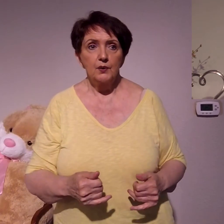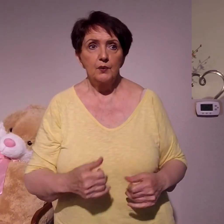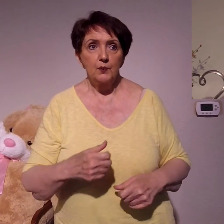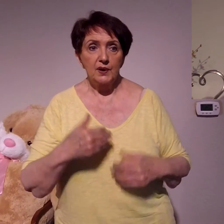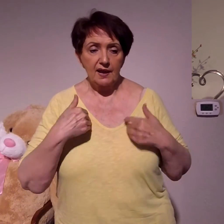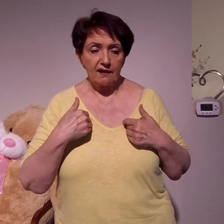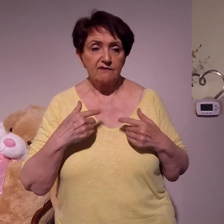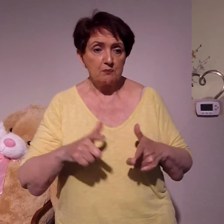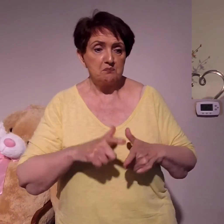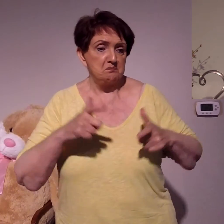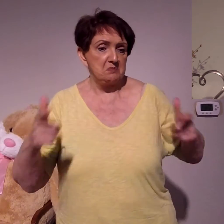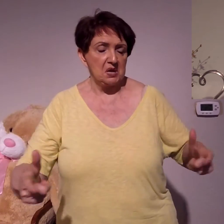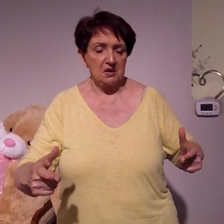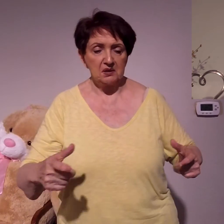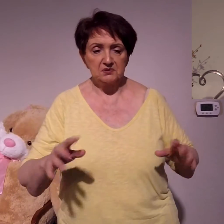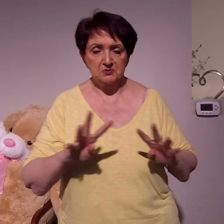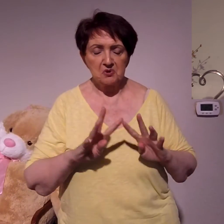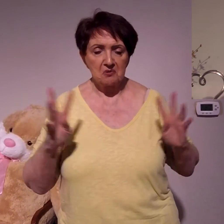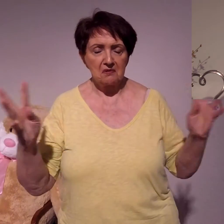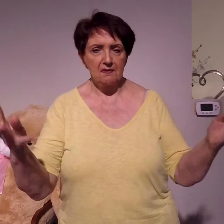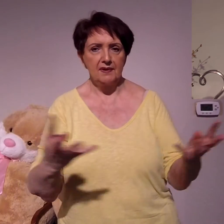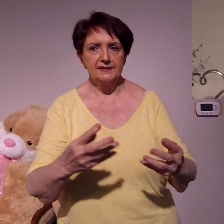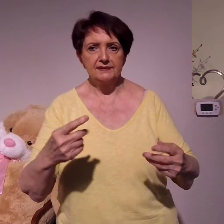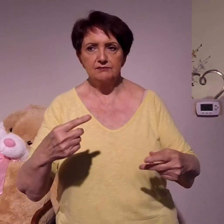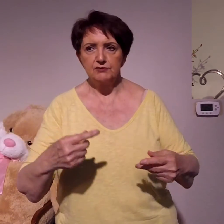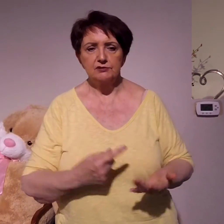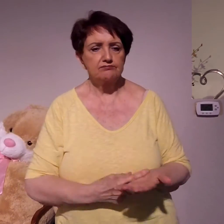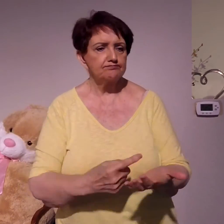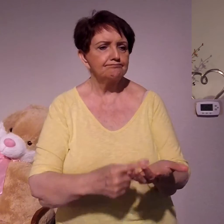it teaches us a way to listen, especially when people have